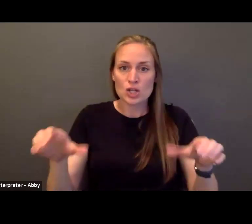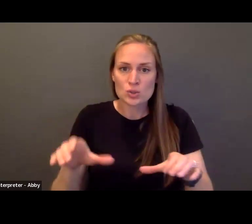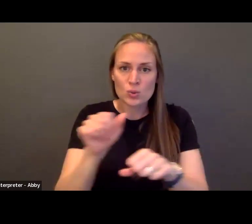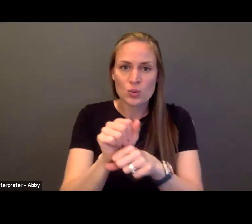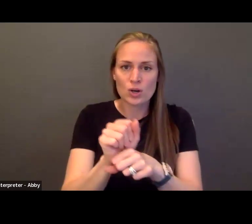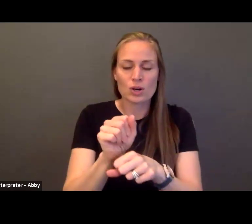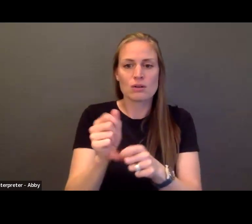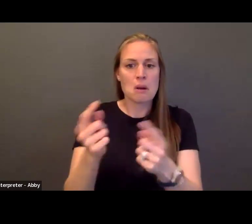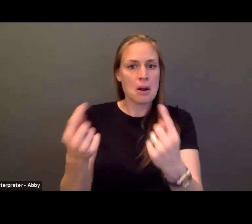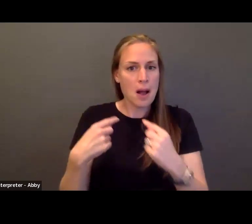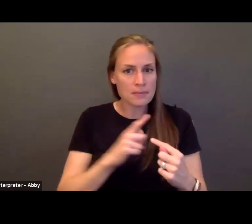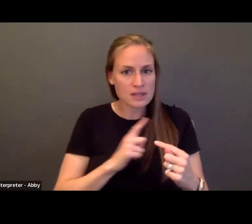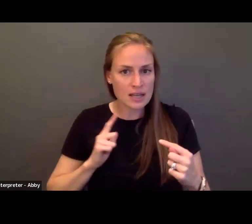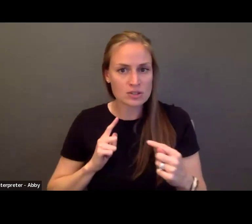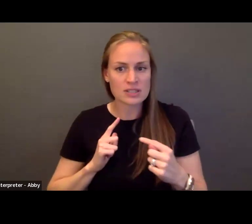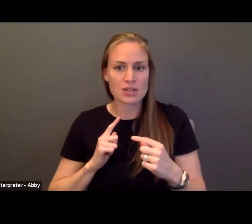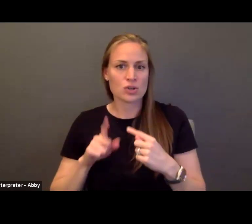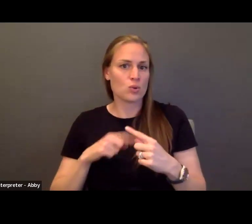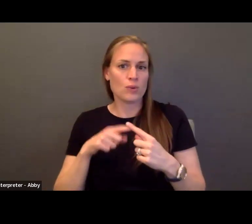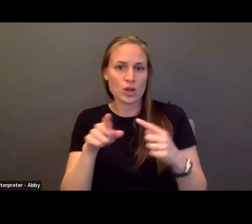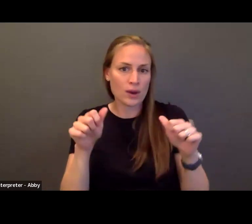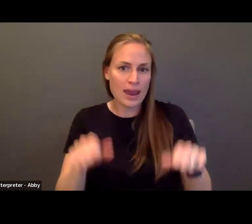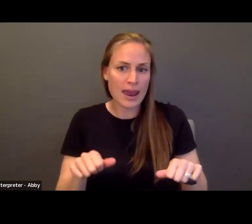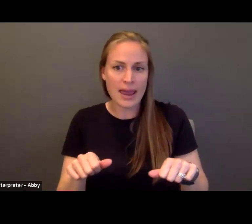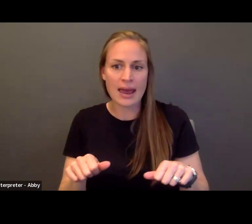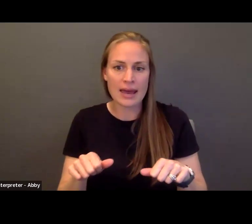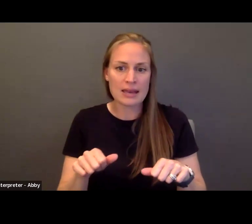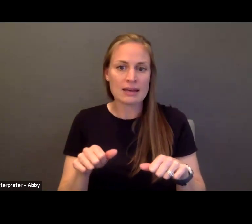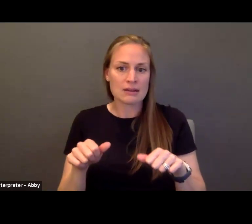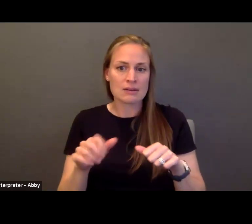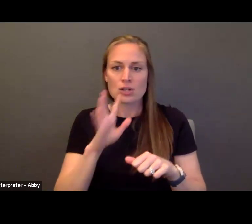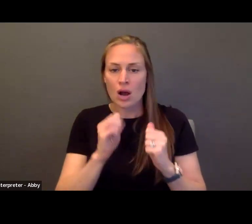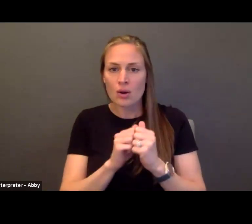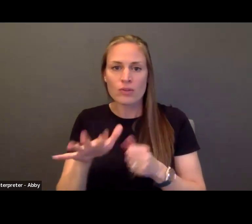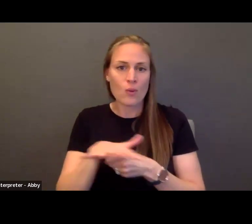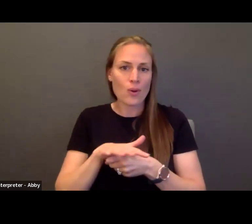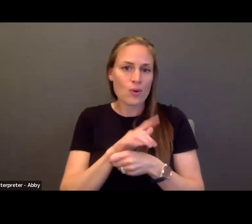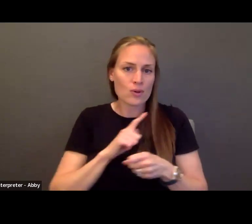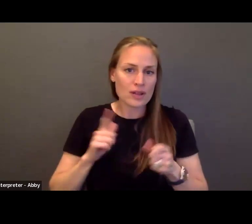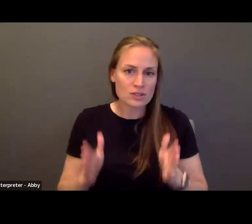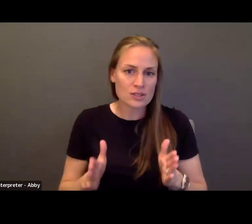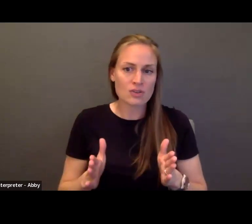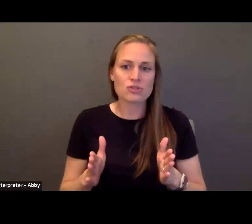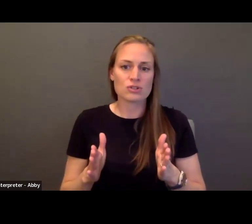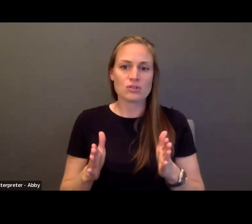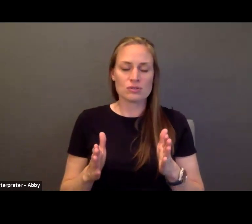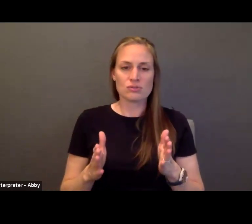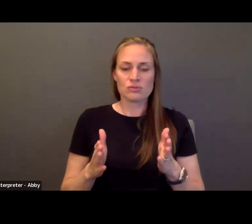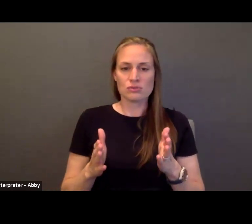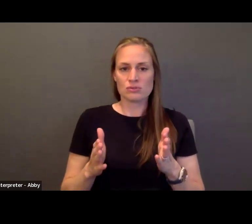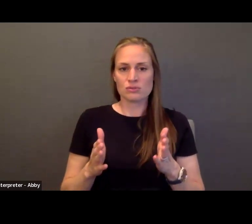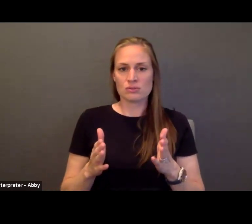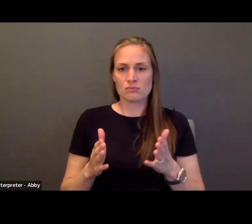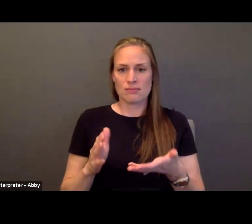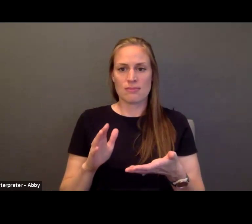coming to the legislature to the extent you can and having those conversations, reaching out to your local legislators. That's what I've seen as